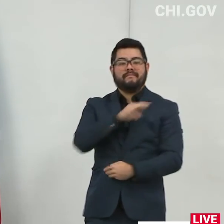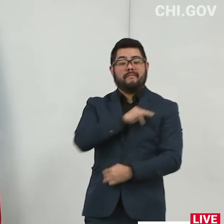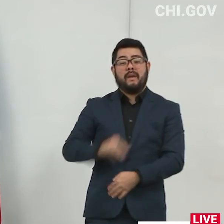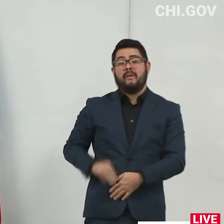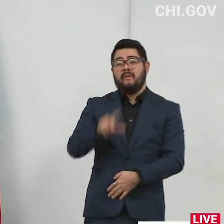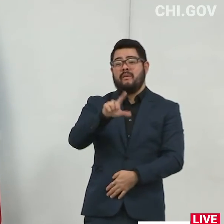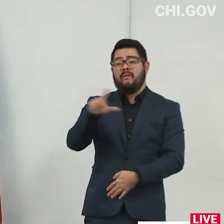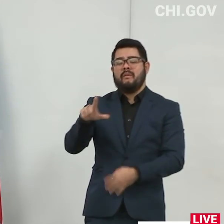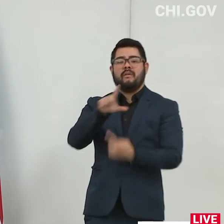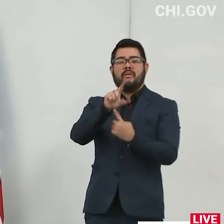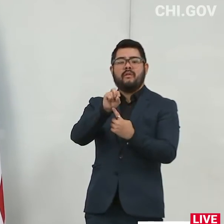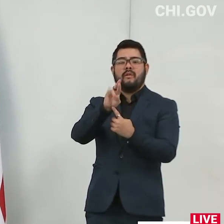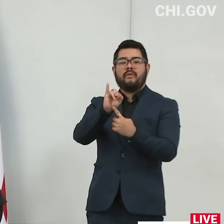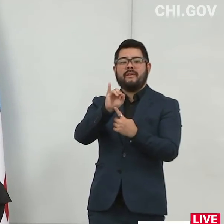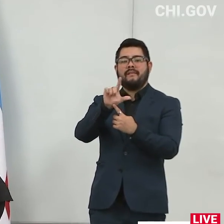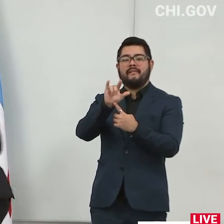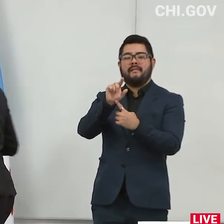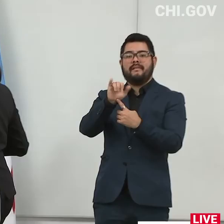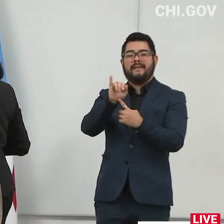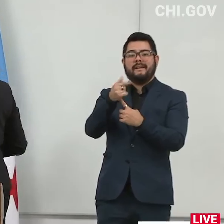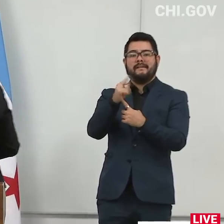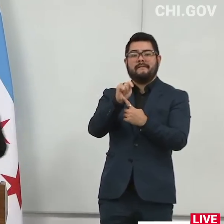to the podium for remarks.